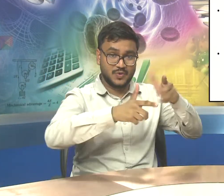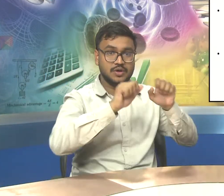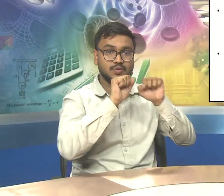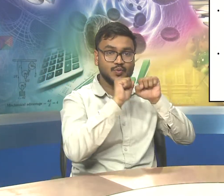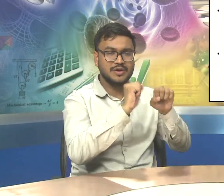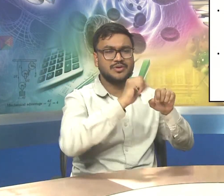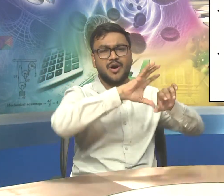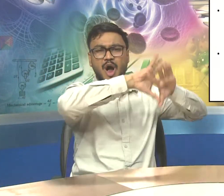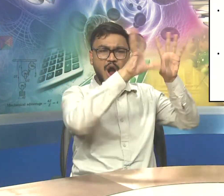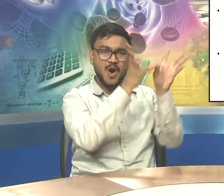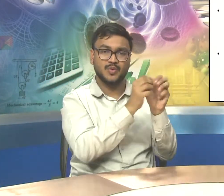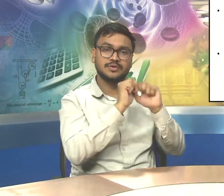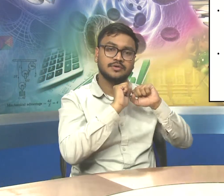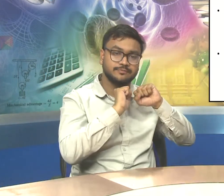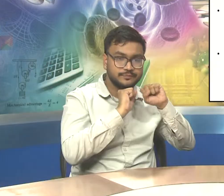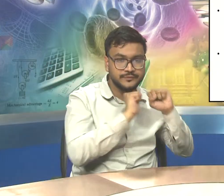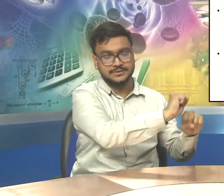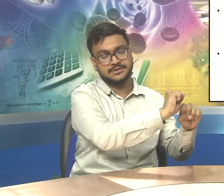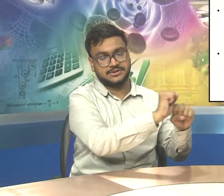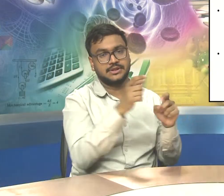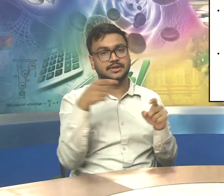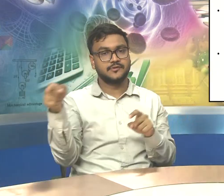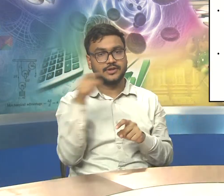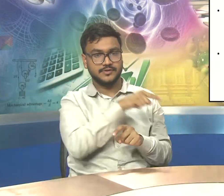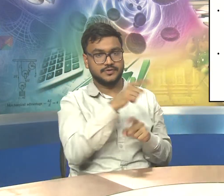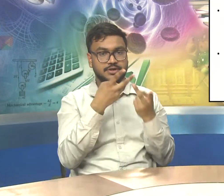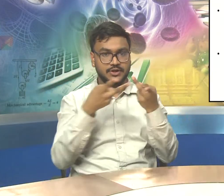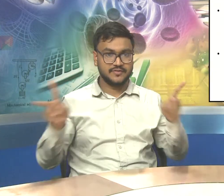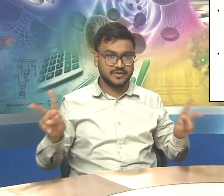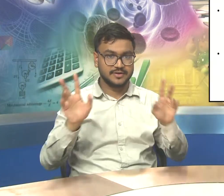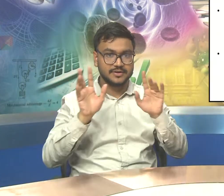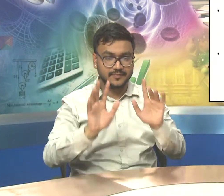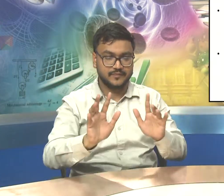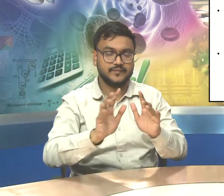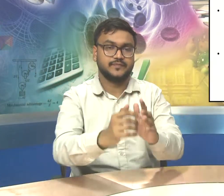hand representation of any spoken language.